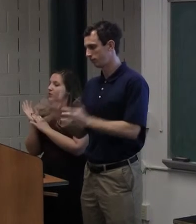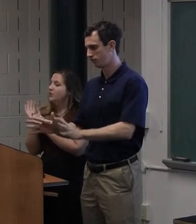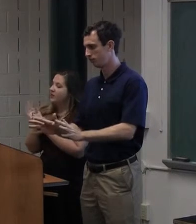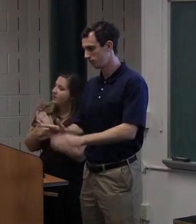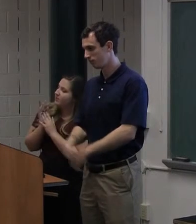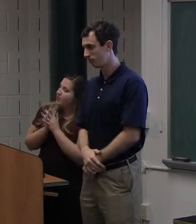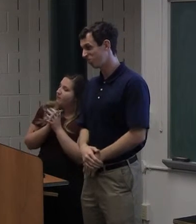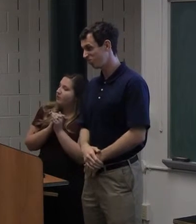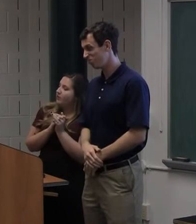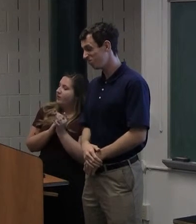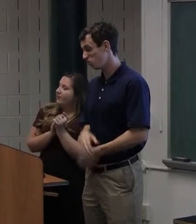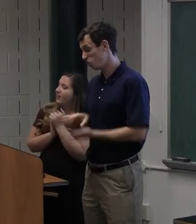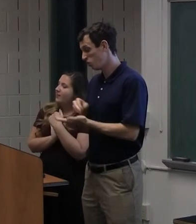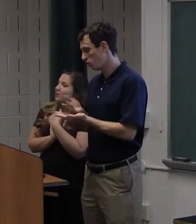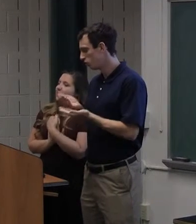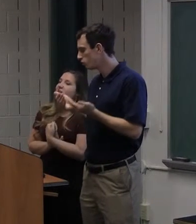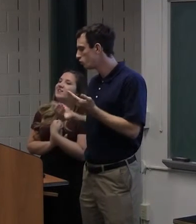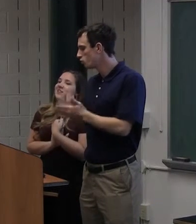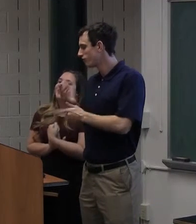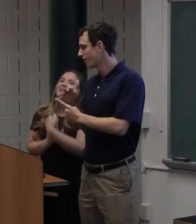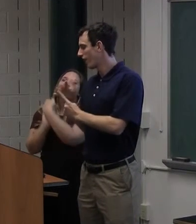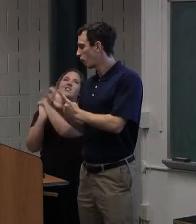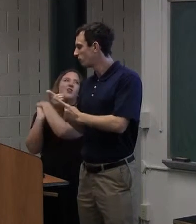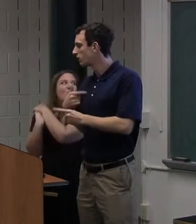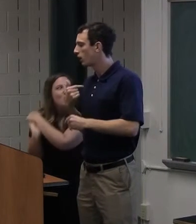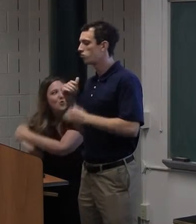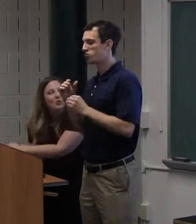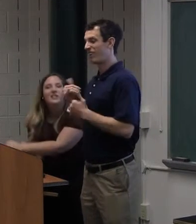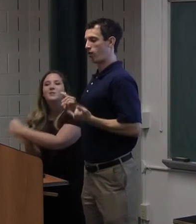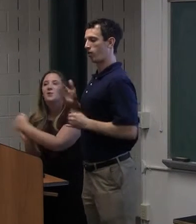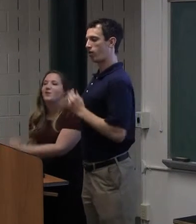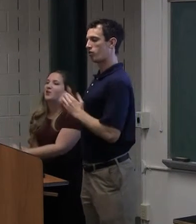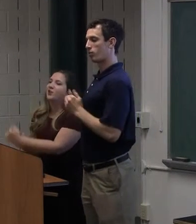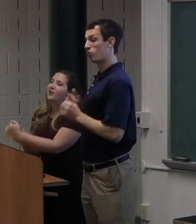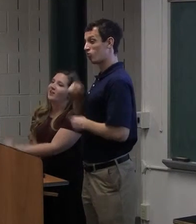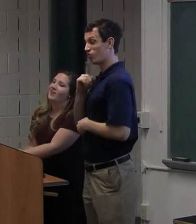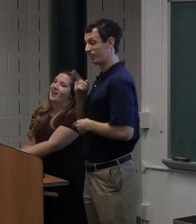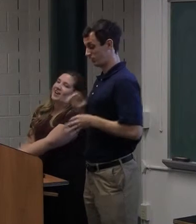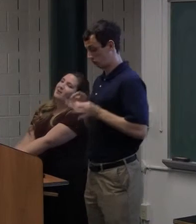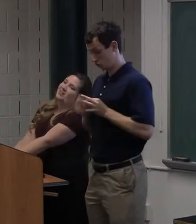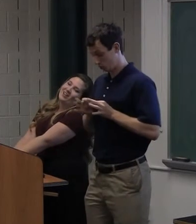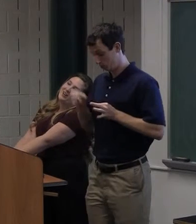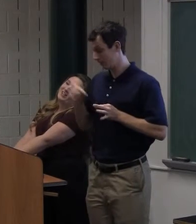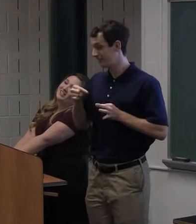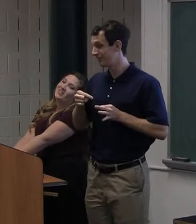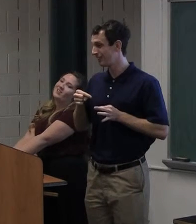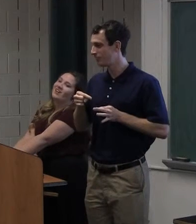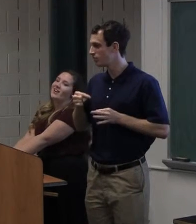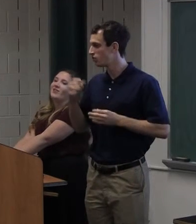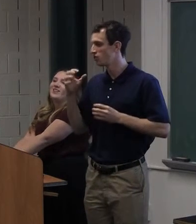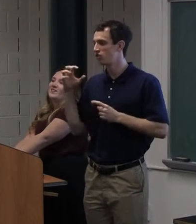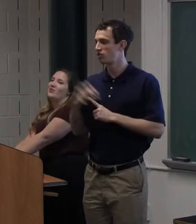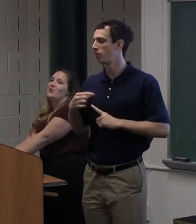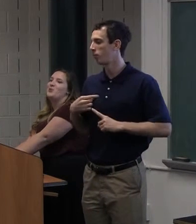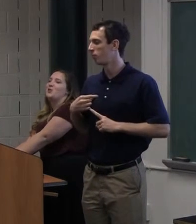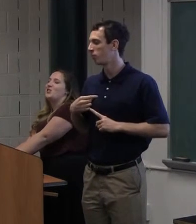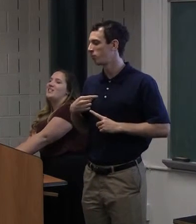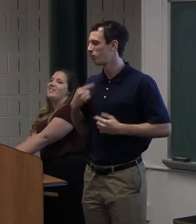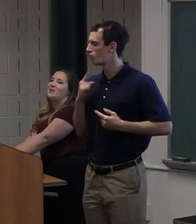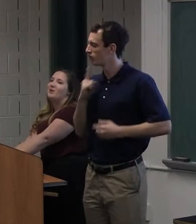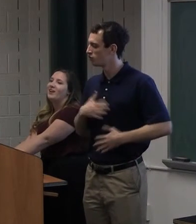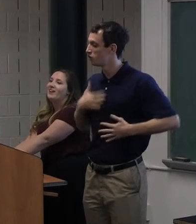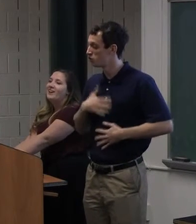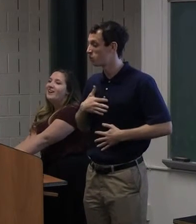learned about some new settings I'm comfortable with, and interpreting literally is the coolest profession I think anyone can go into, and I know that sounds